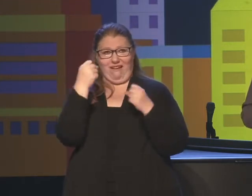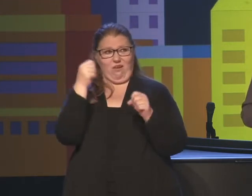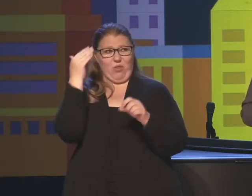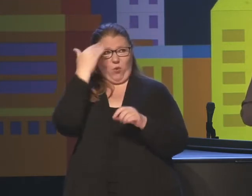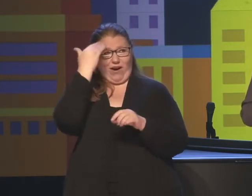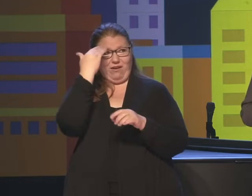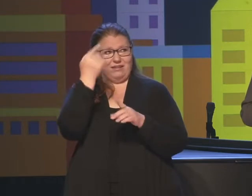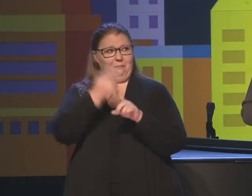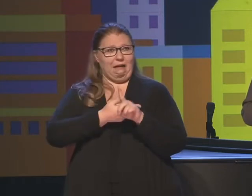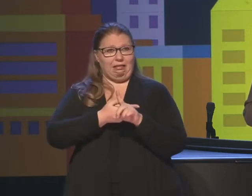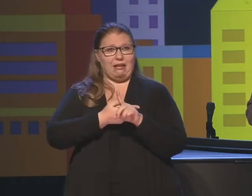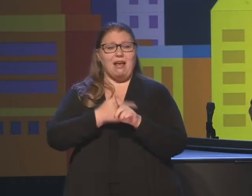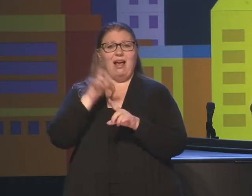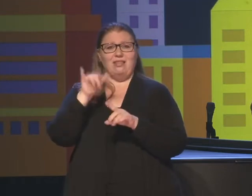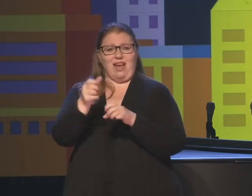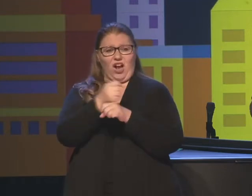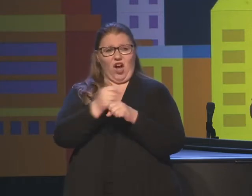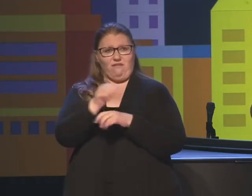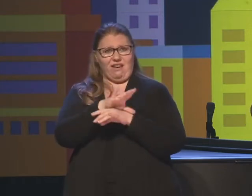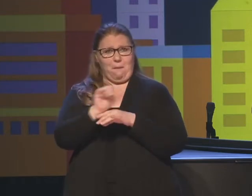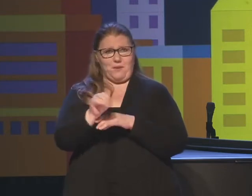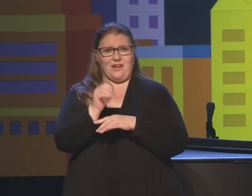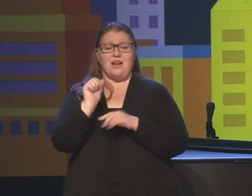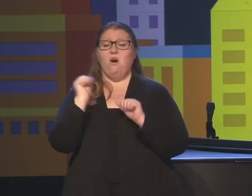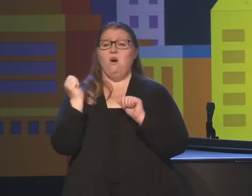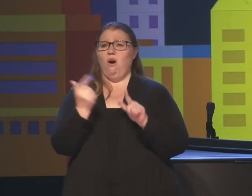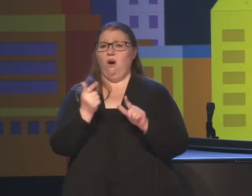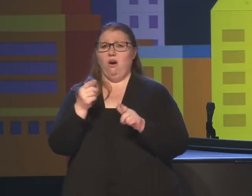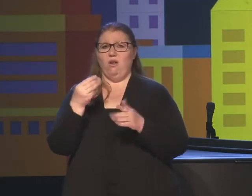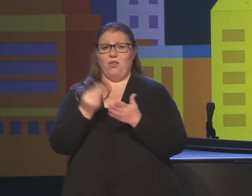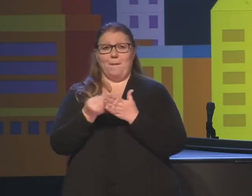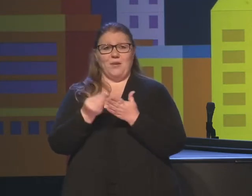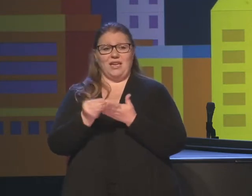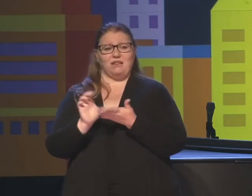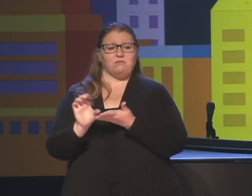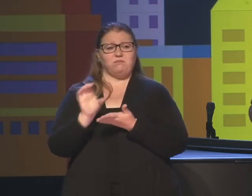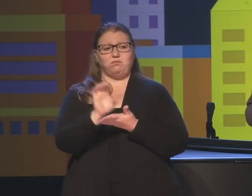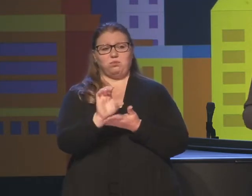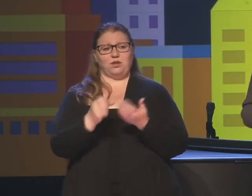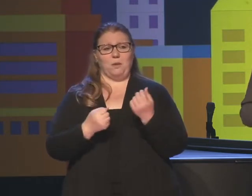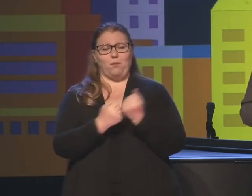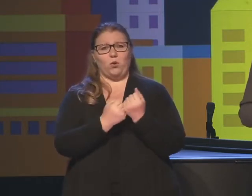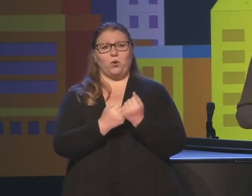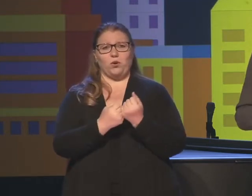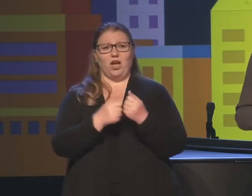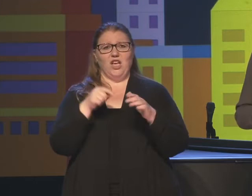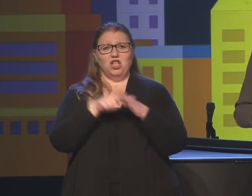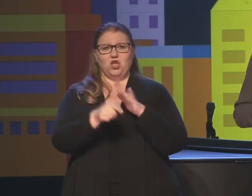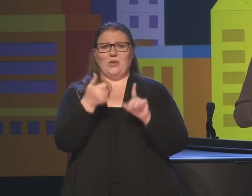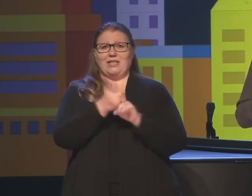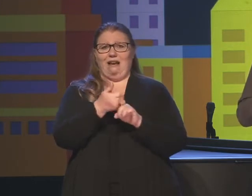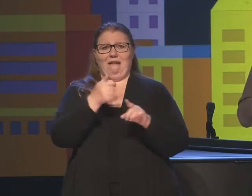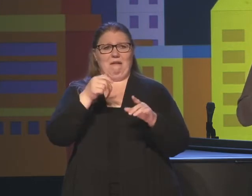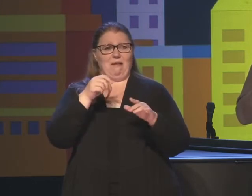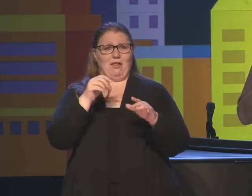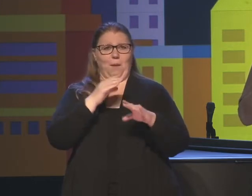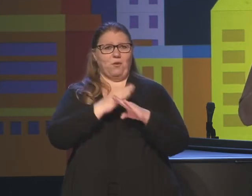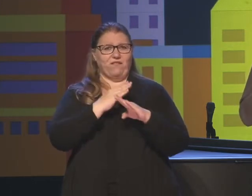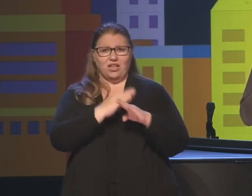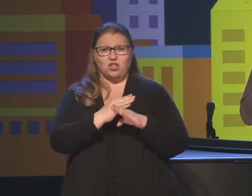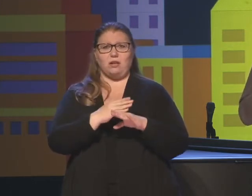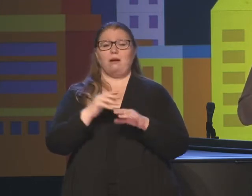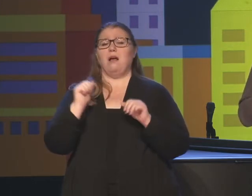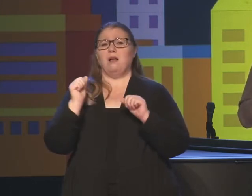coffee roaster in the world where all of their proceeds go to support mental health, to support suicide prevention. So every cup of coffee